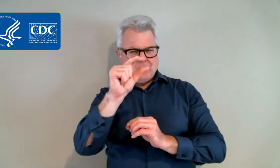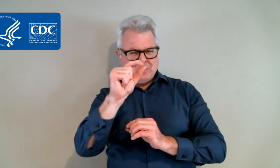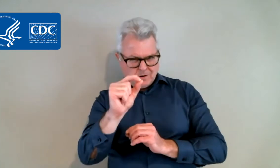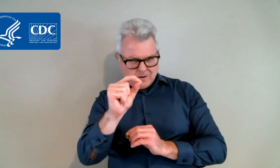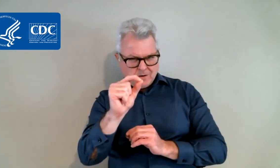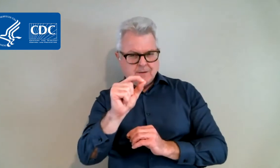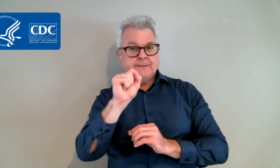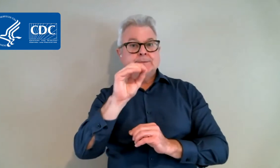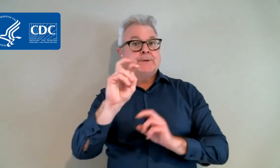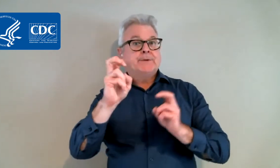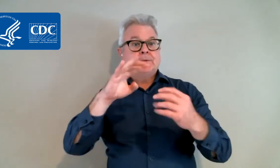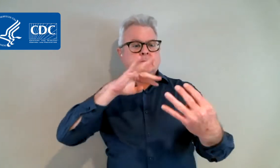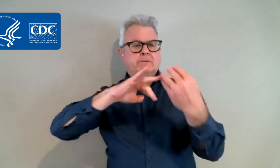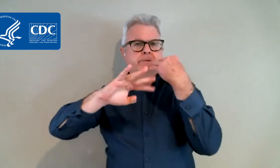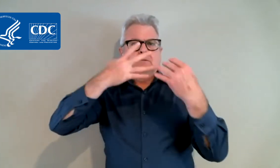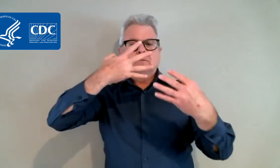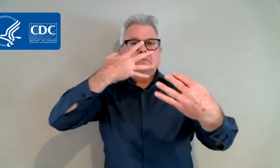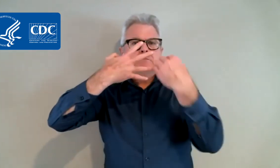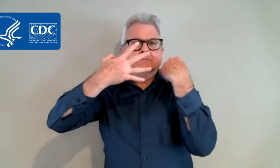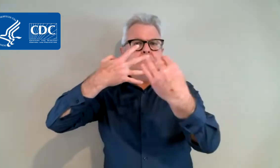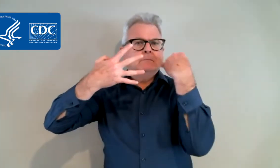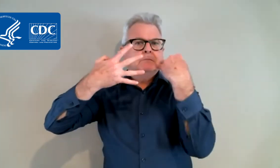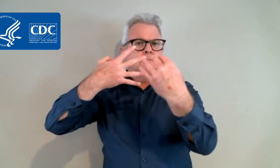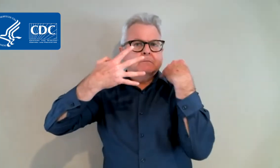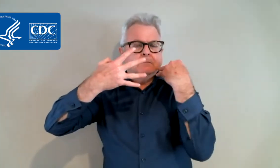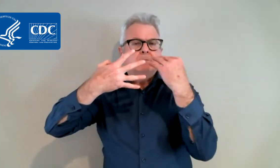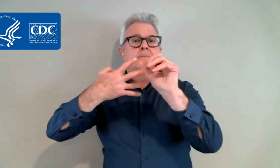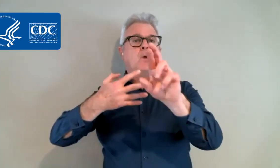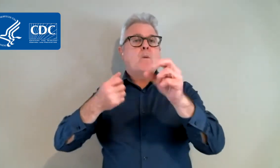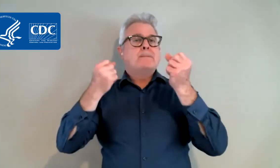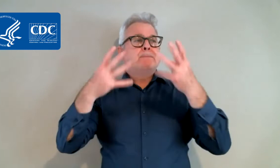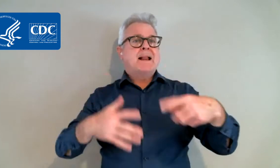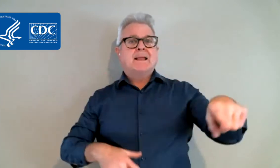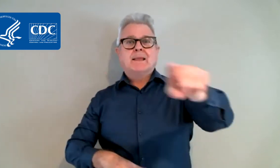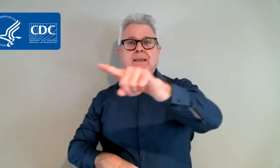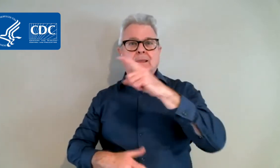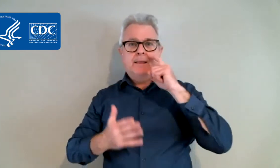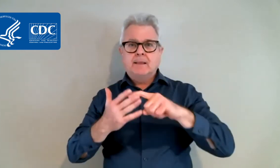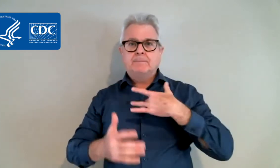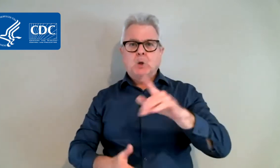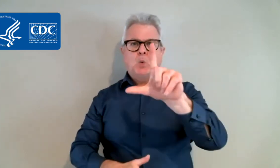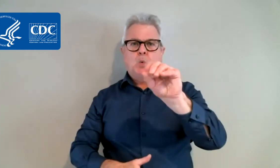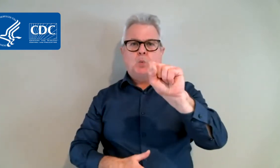Therefore, the Omicron droplets, being so microscopic, are filtering in through the face mask much more